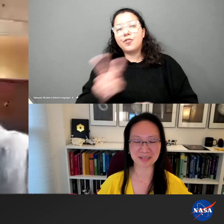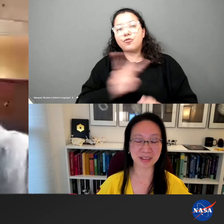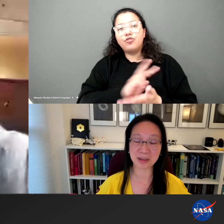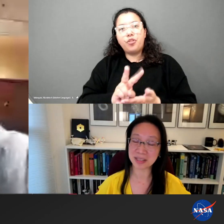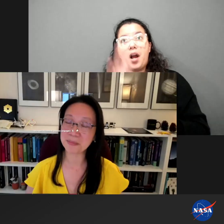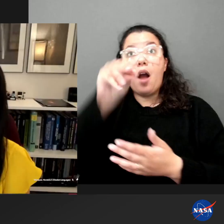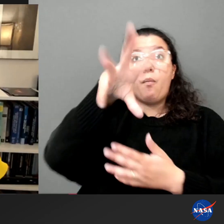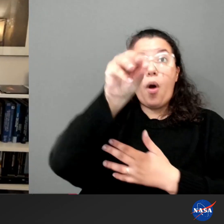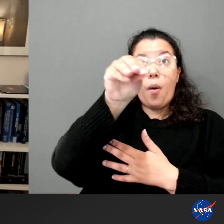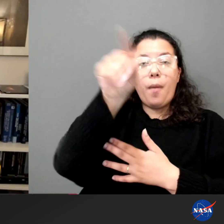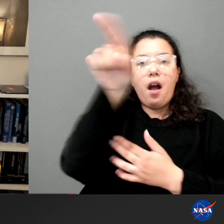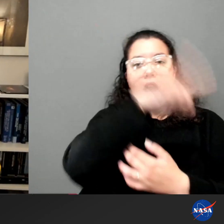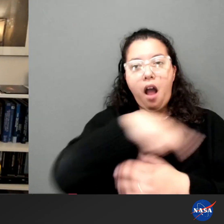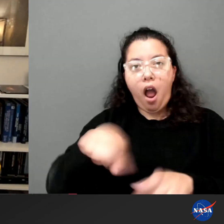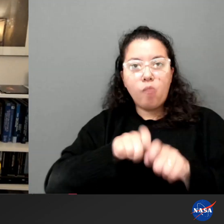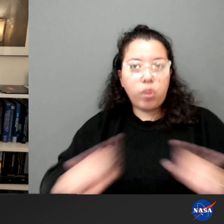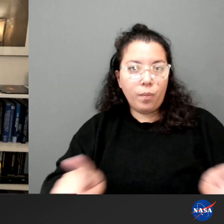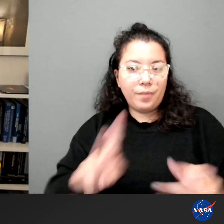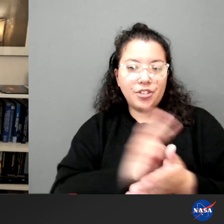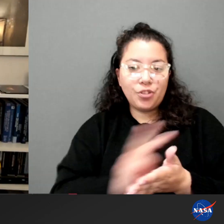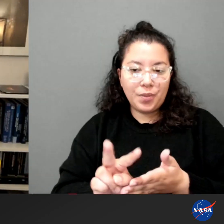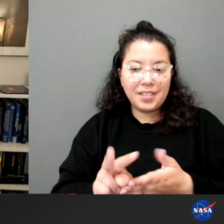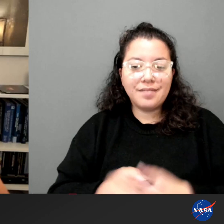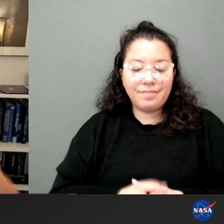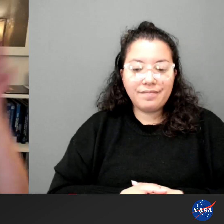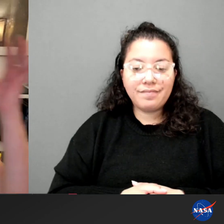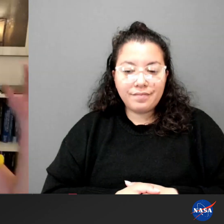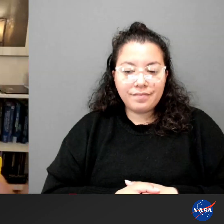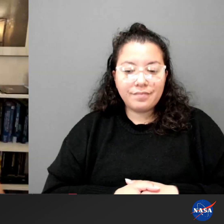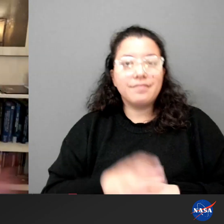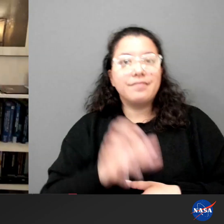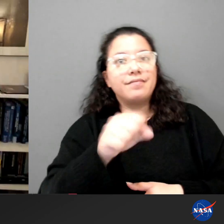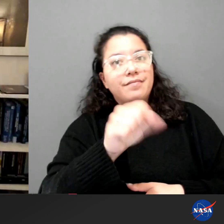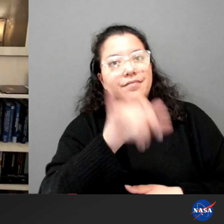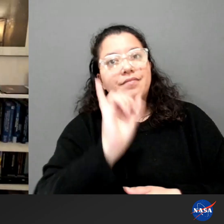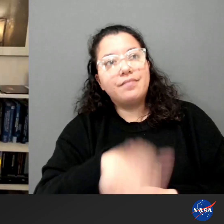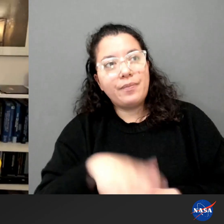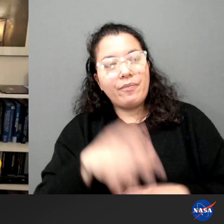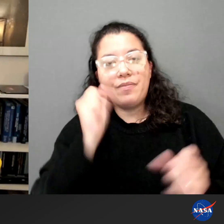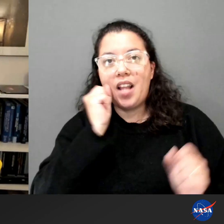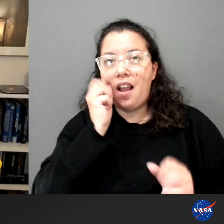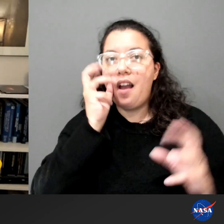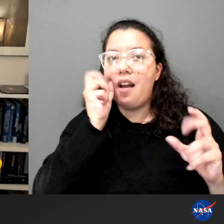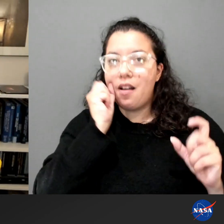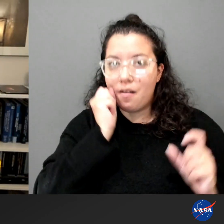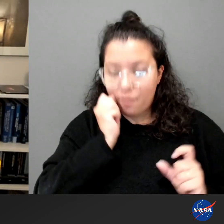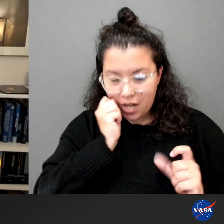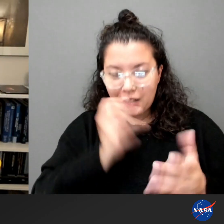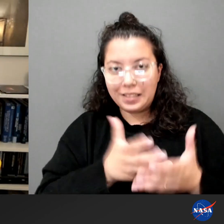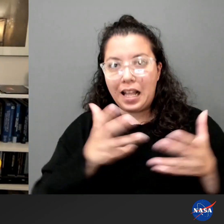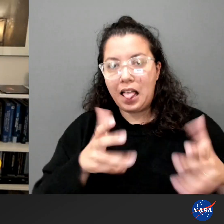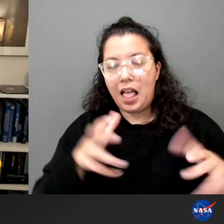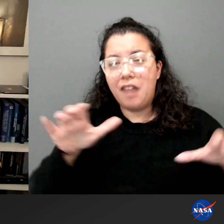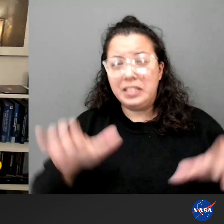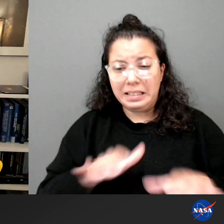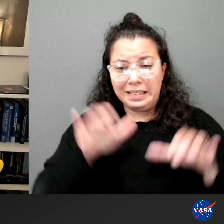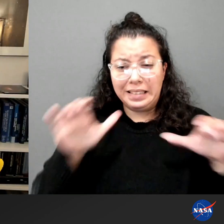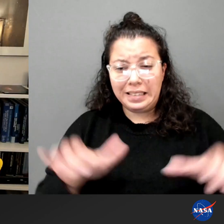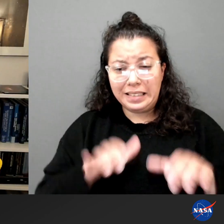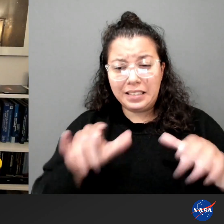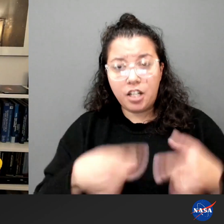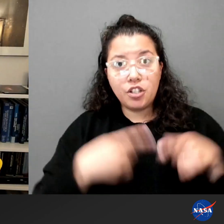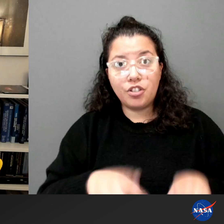Yes, and that's an amazing amount of time. Was a flurry of activity in the month of June that many of us would be really,